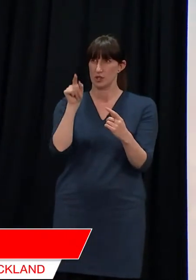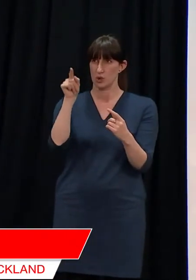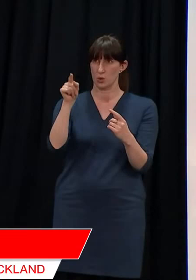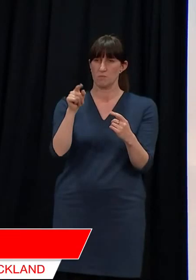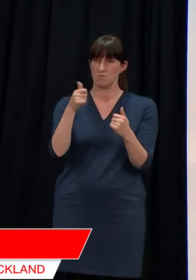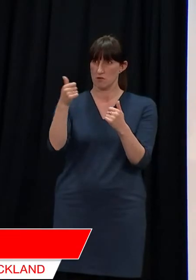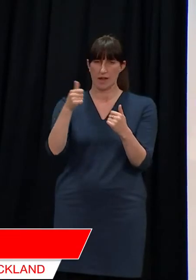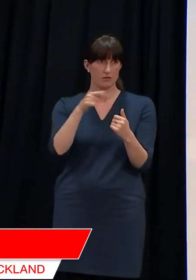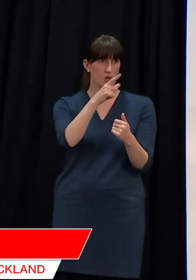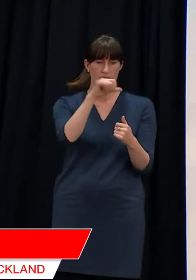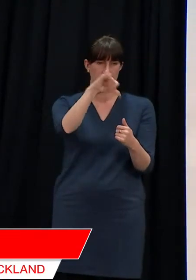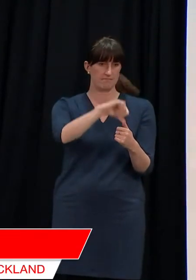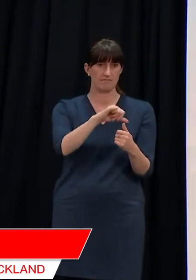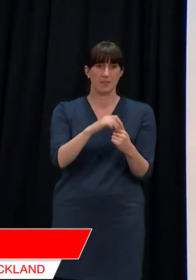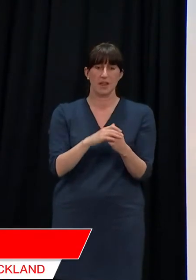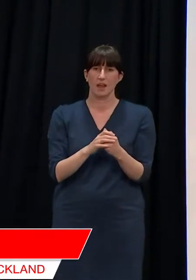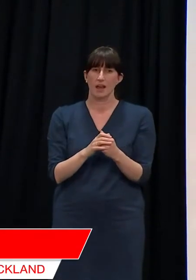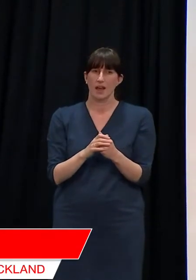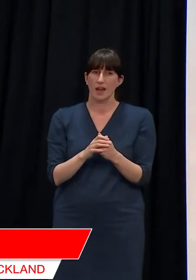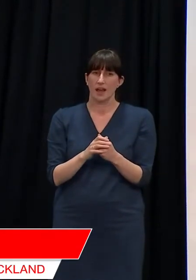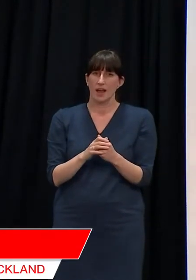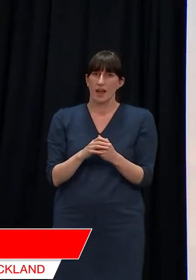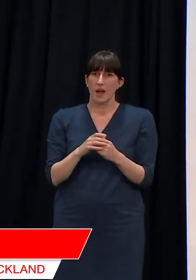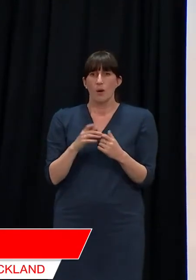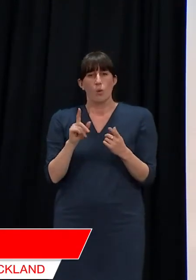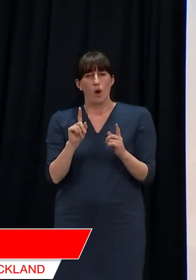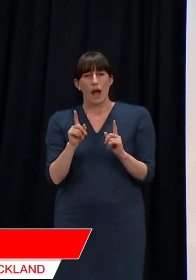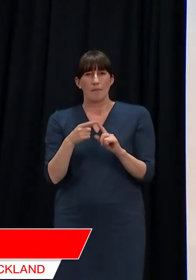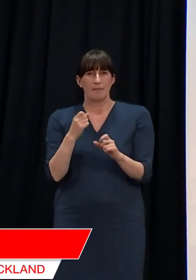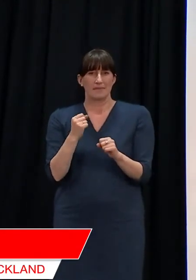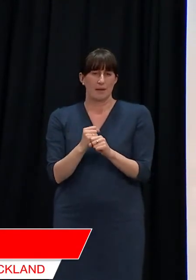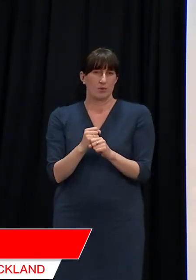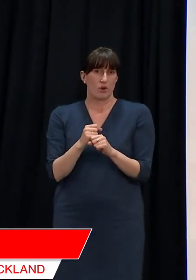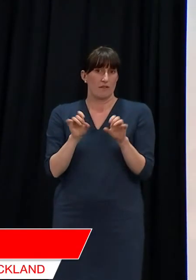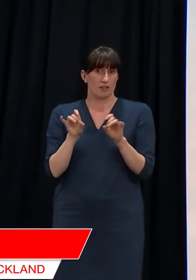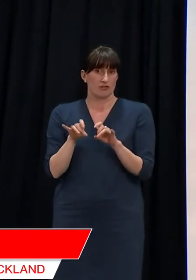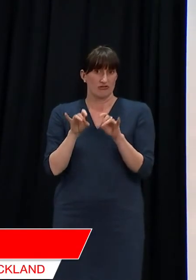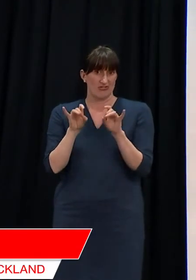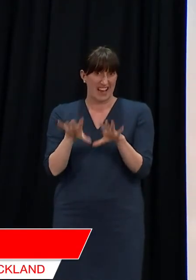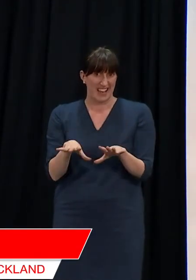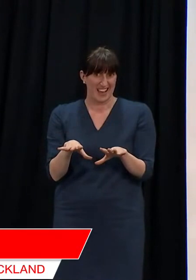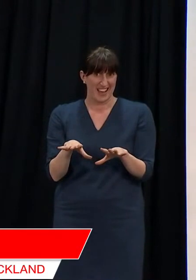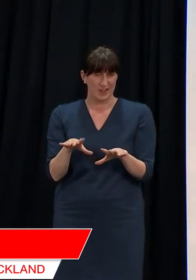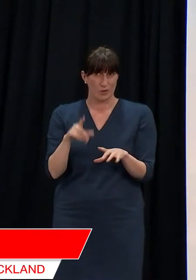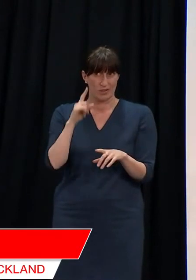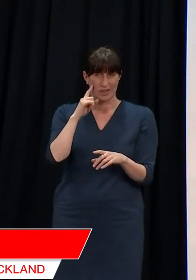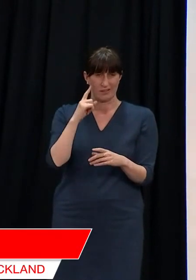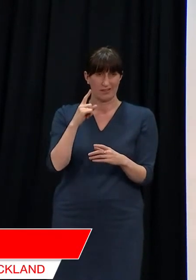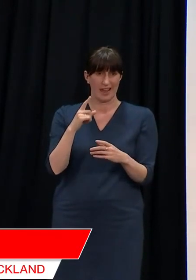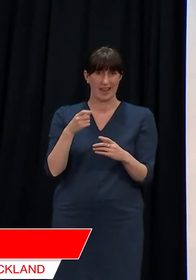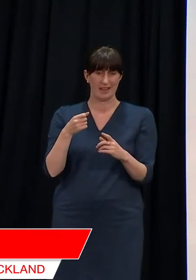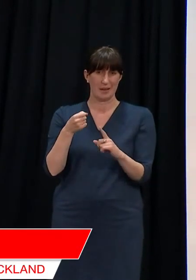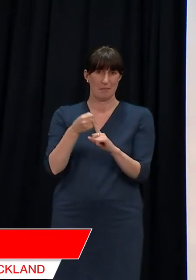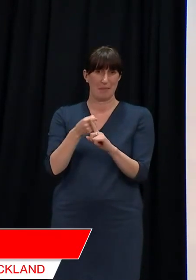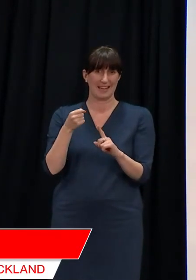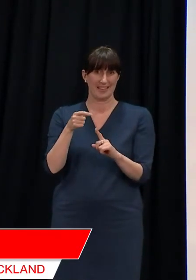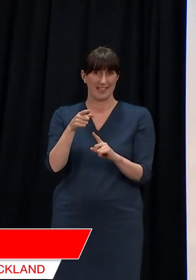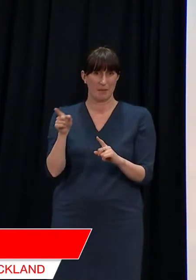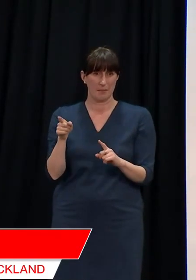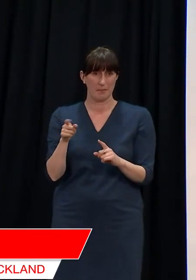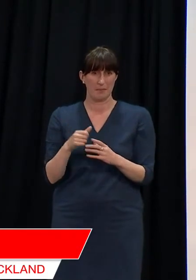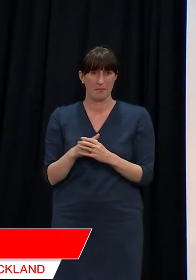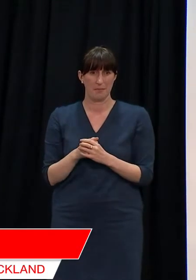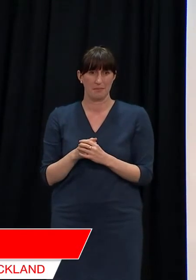for a trans-Tasman bubble, even to states like, say, Tasmania that's had a single case this year? No, not necessarily, but I think it does bring a degree